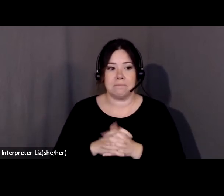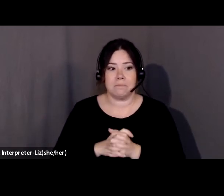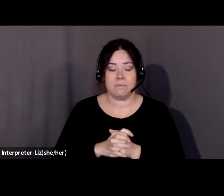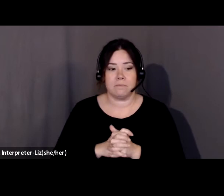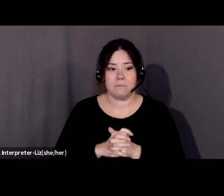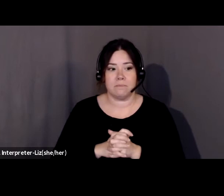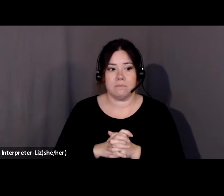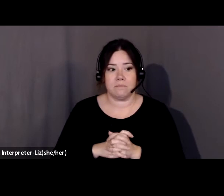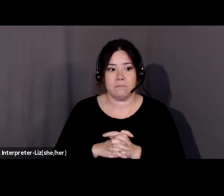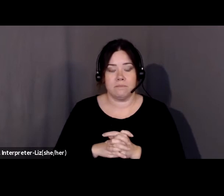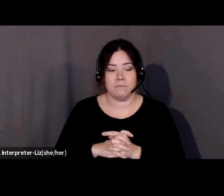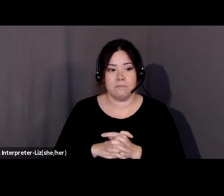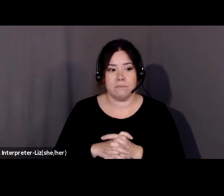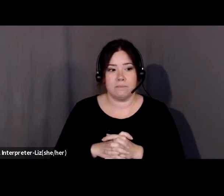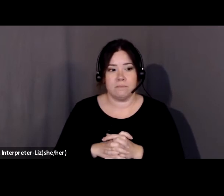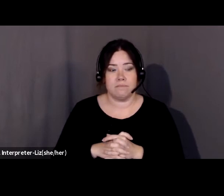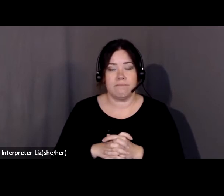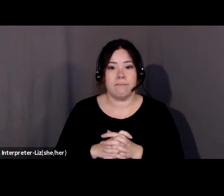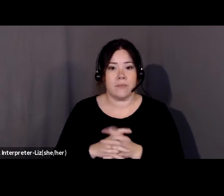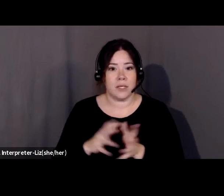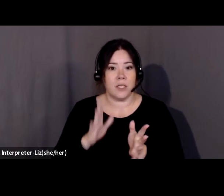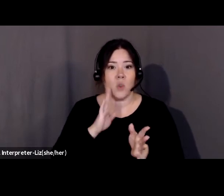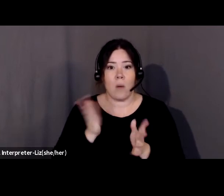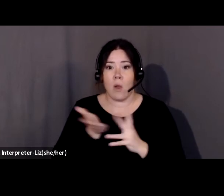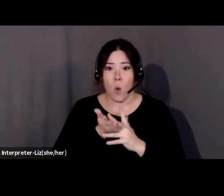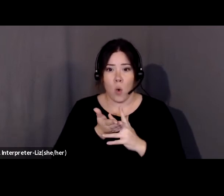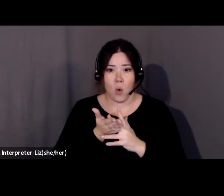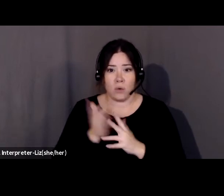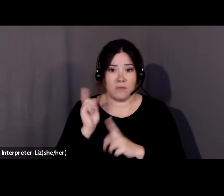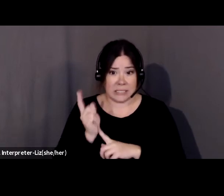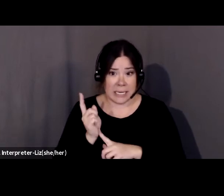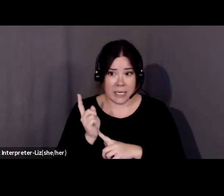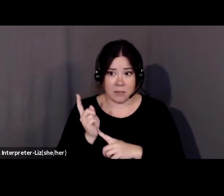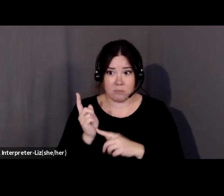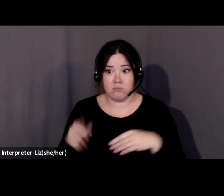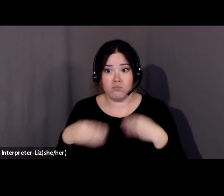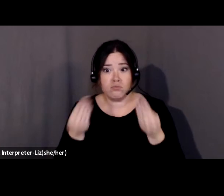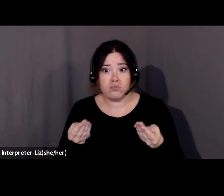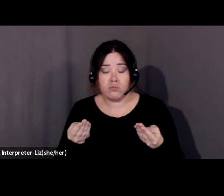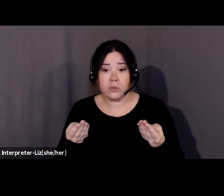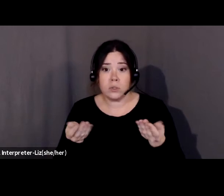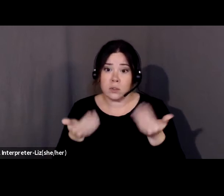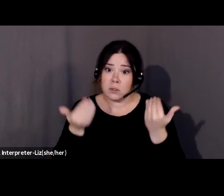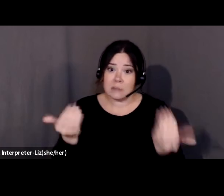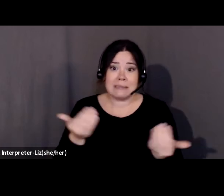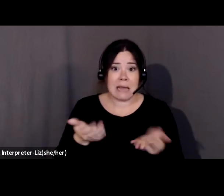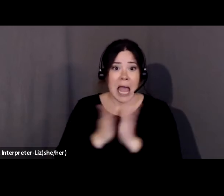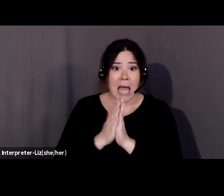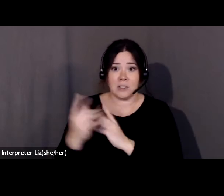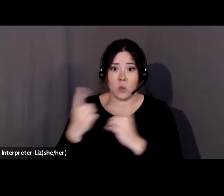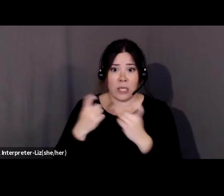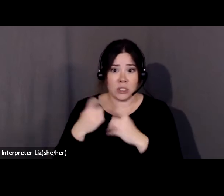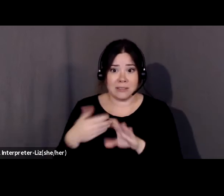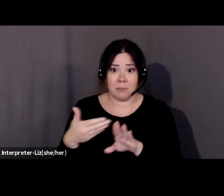So I'm going to hold for a second and give people the chance to ask questions so far before